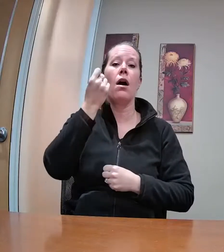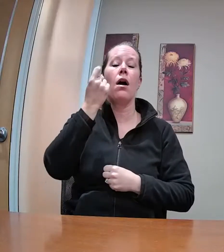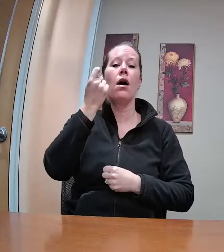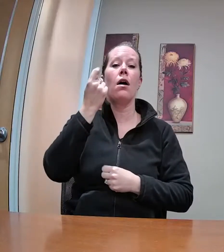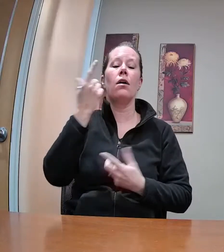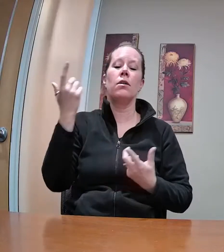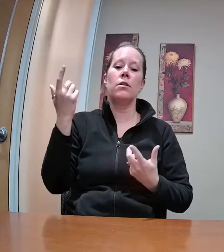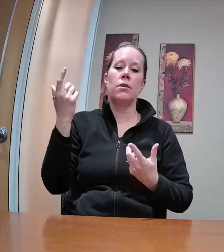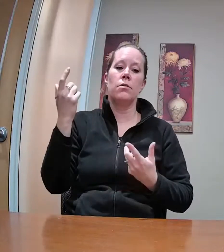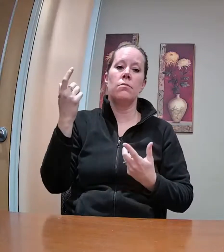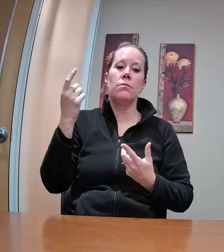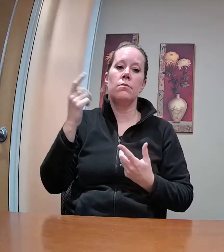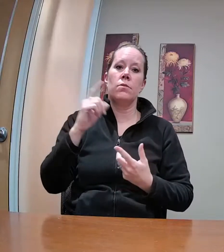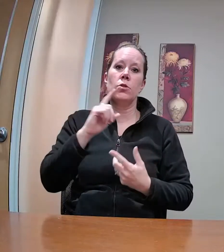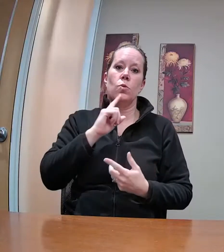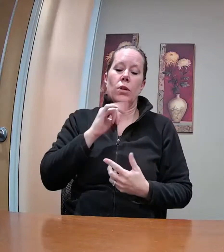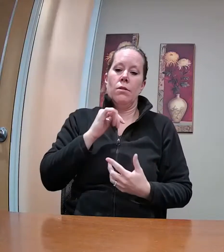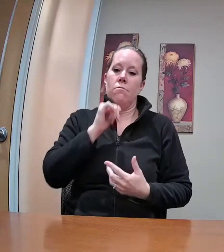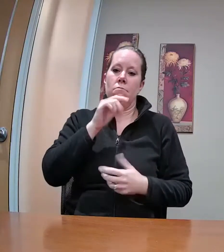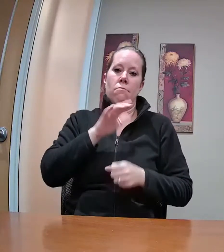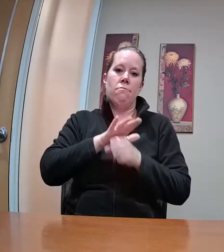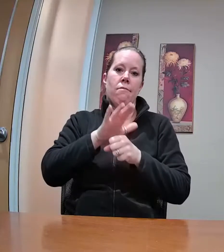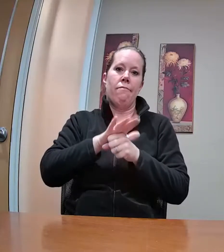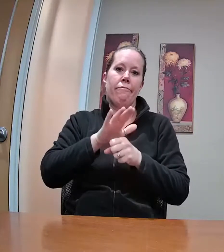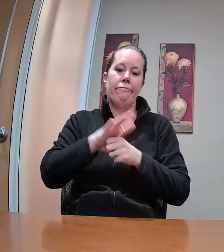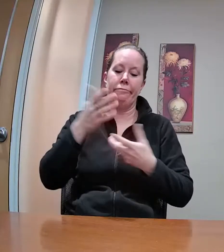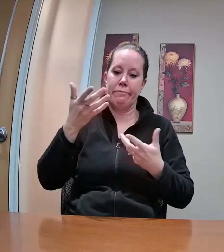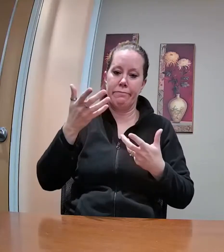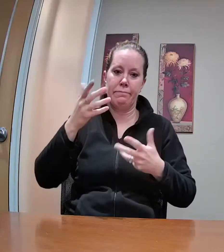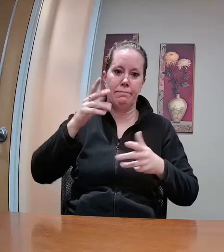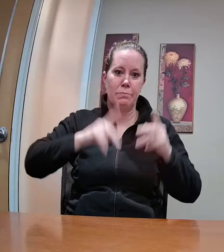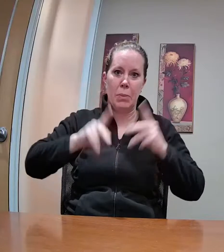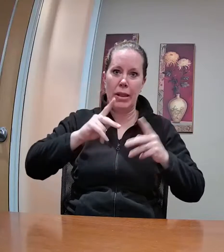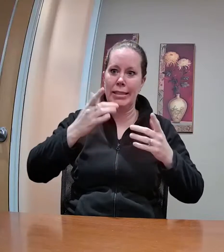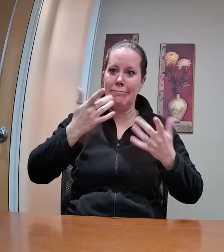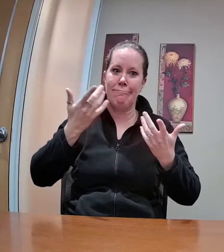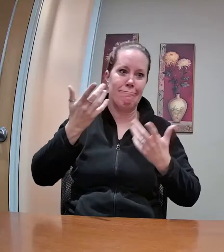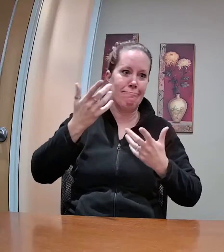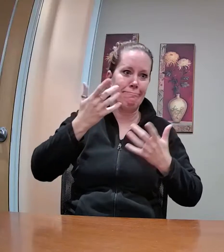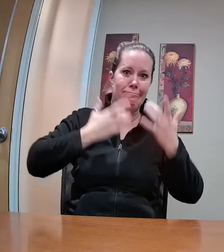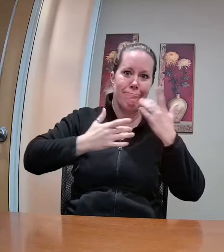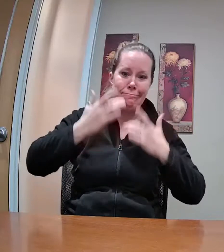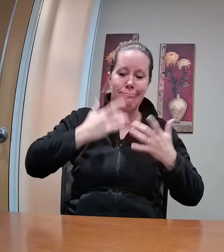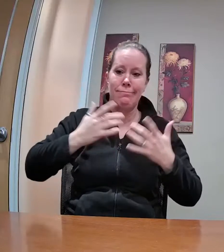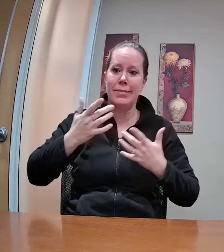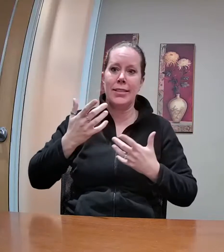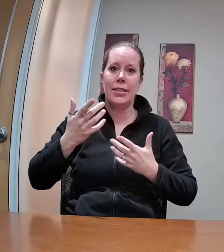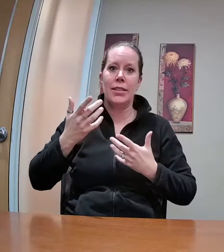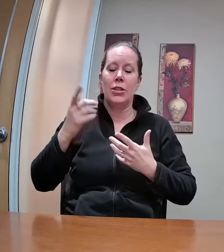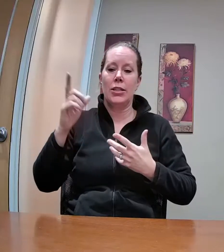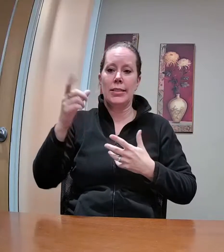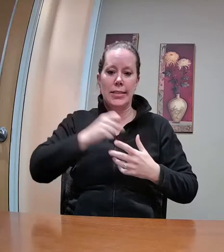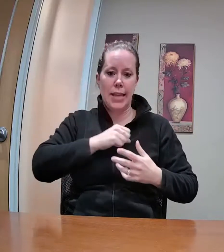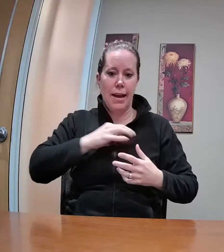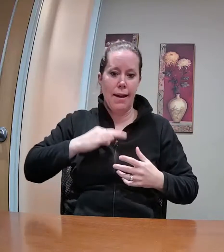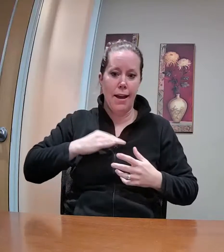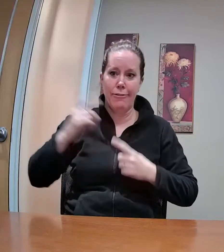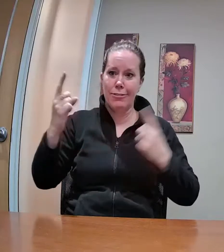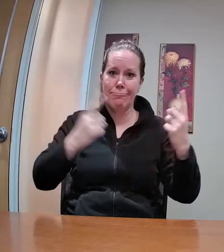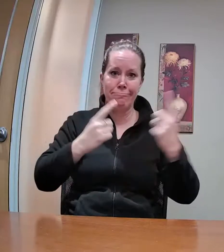is there aren't enough human resources. We are having difficulty filling the shifts that we already